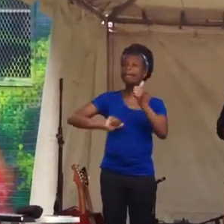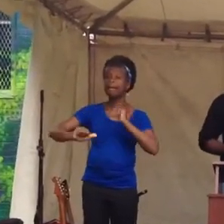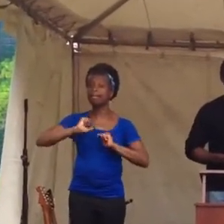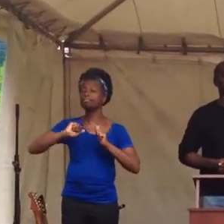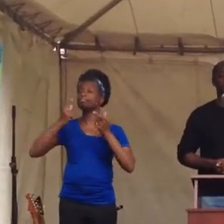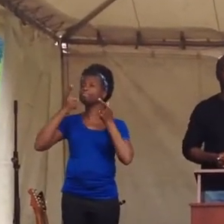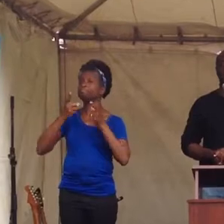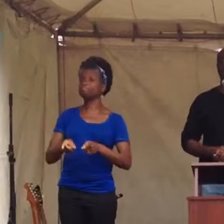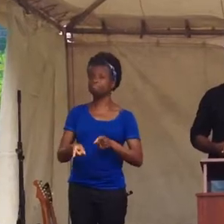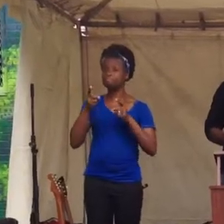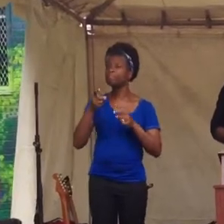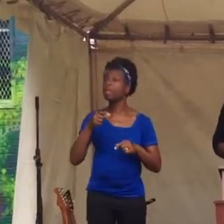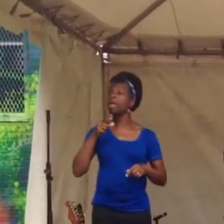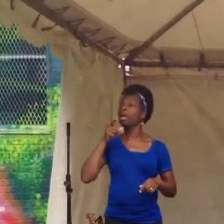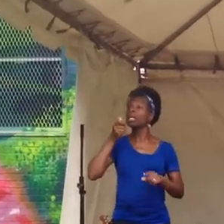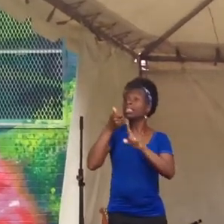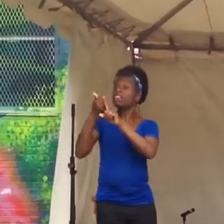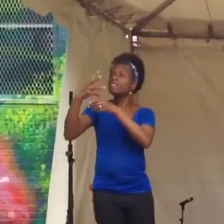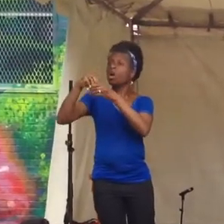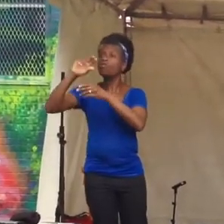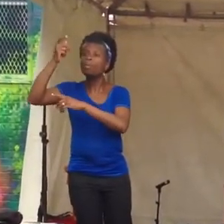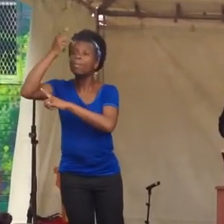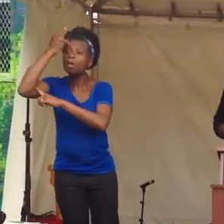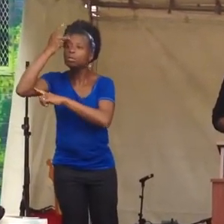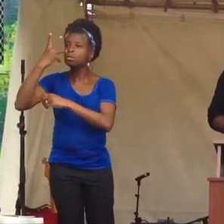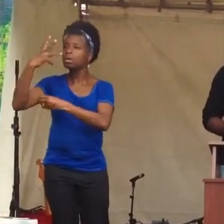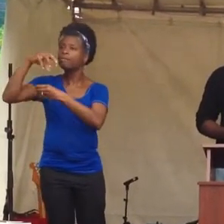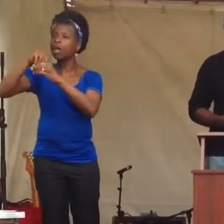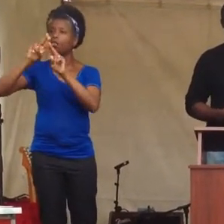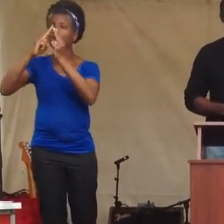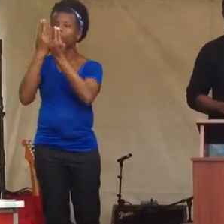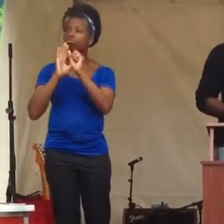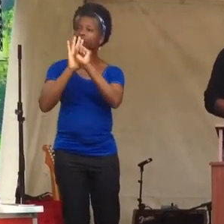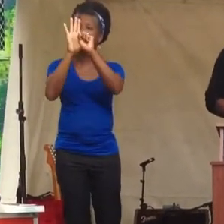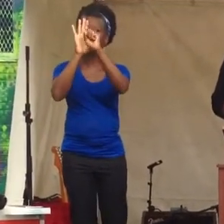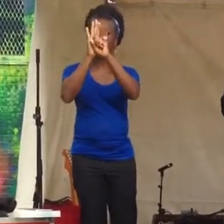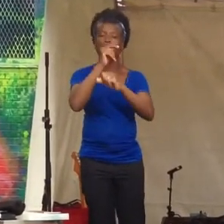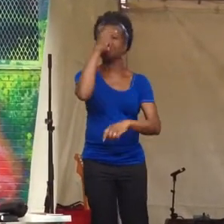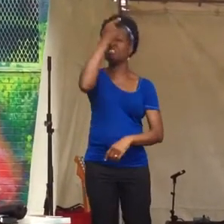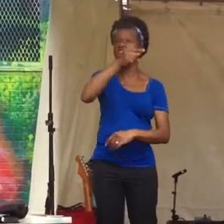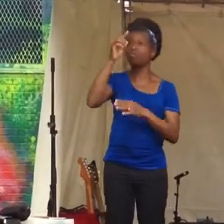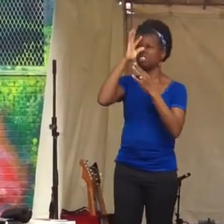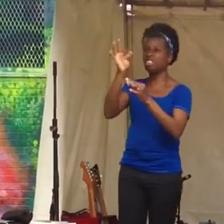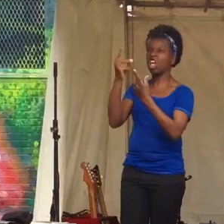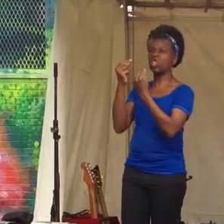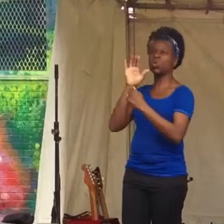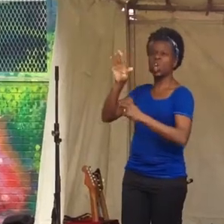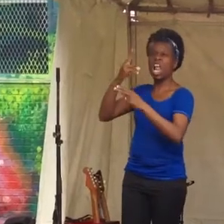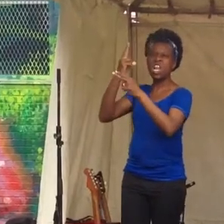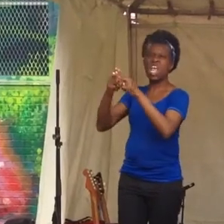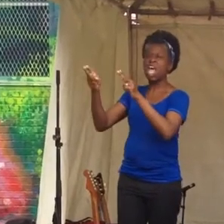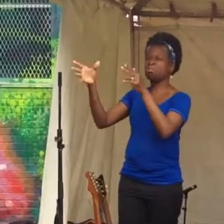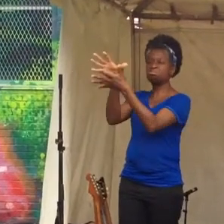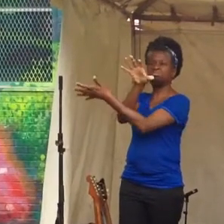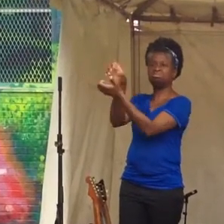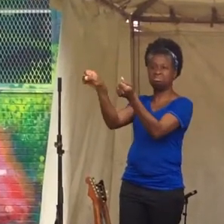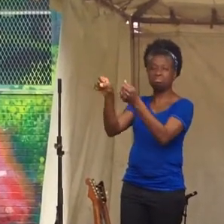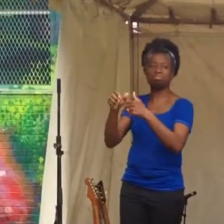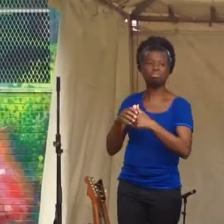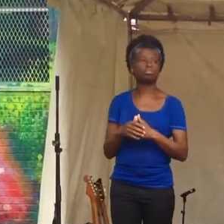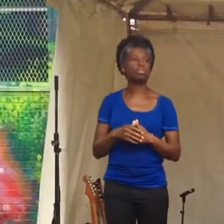House and American Activities Committee and became public enemy number one in America after making a speech in